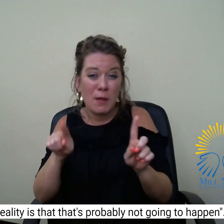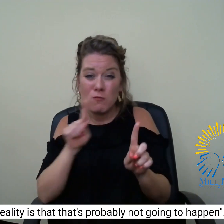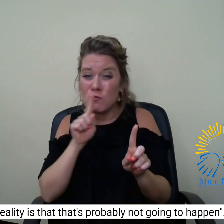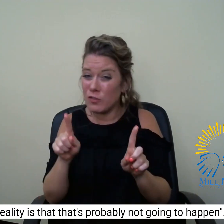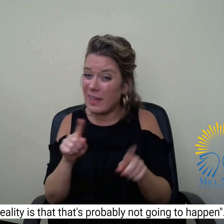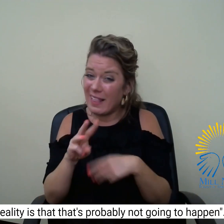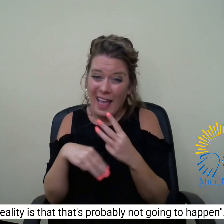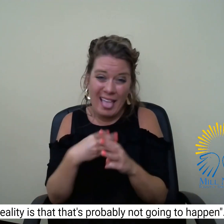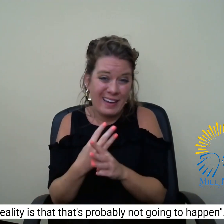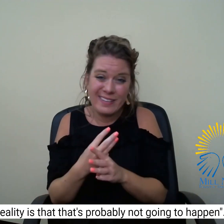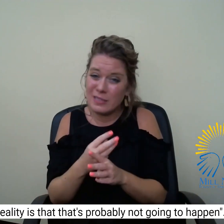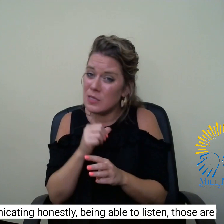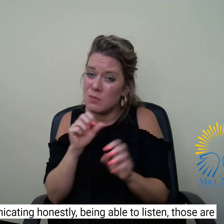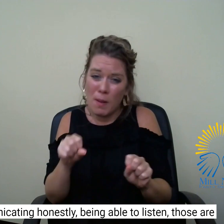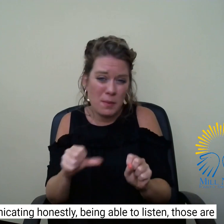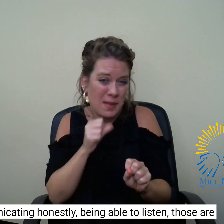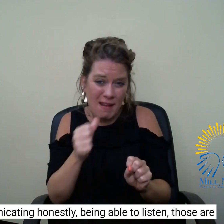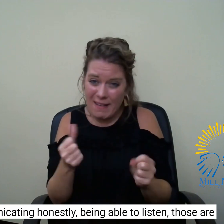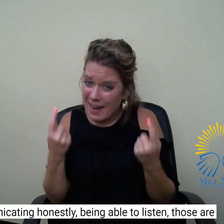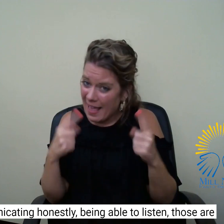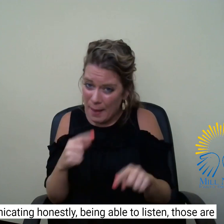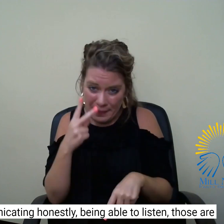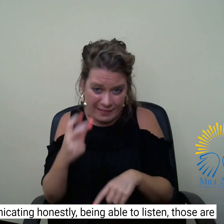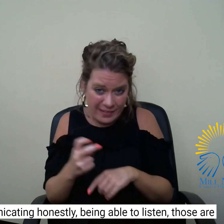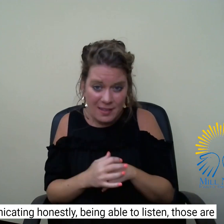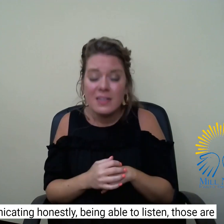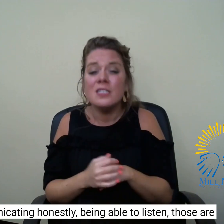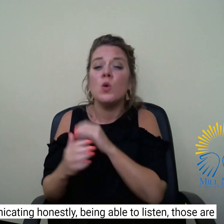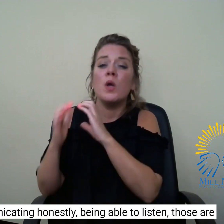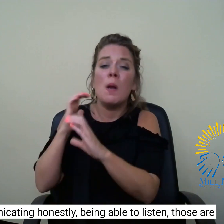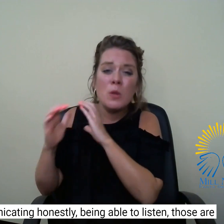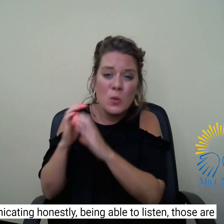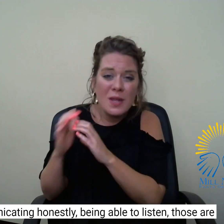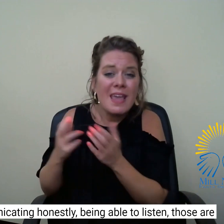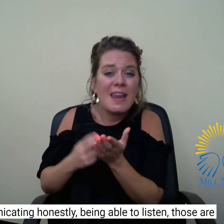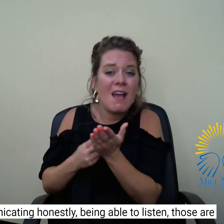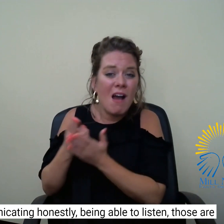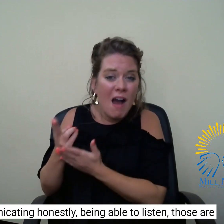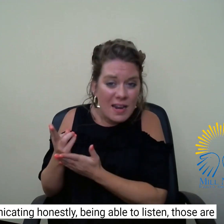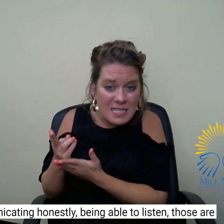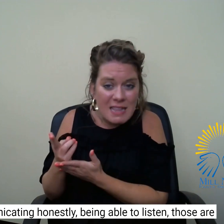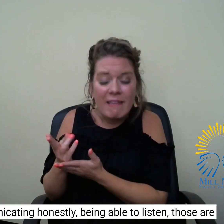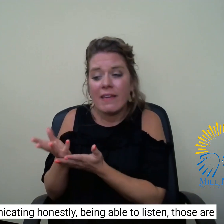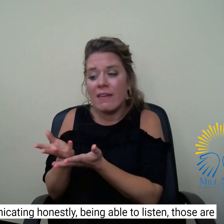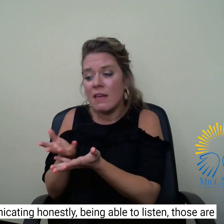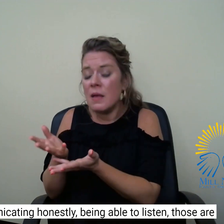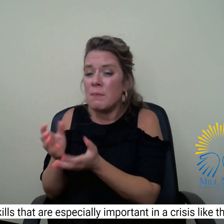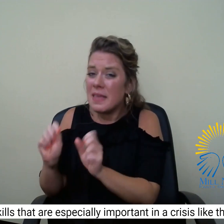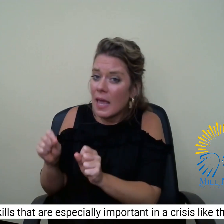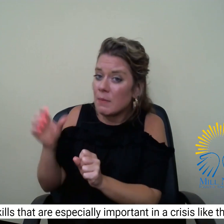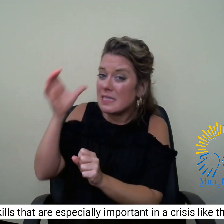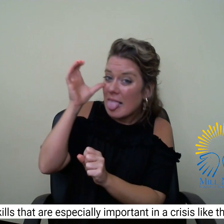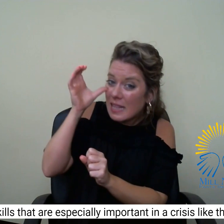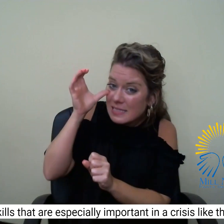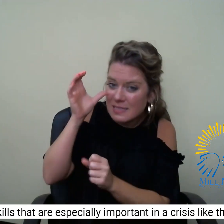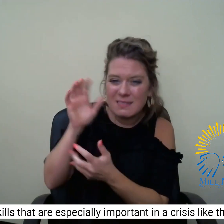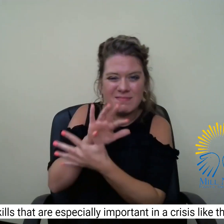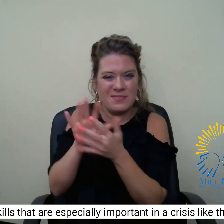not going to happen. So again, communicating honestly, being able to listen, those are essential leadership skills that